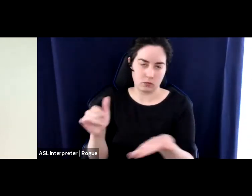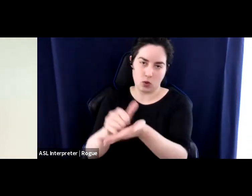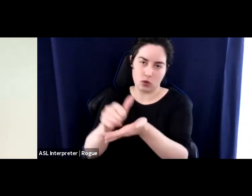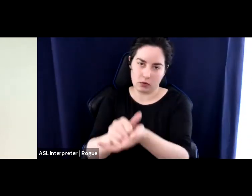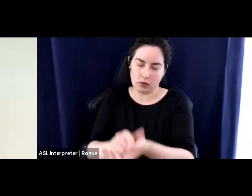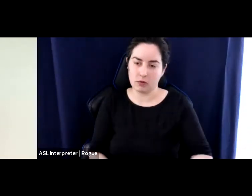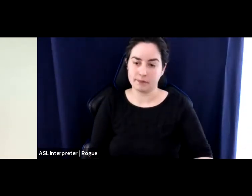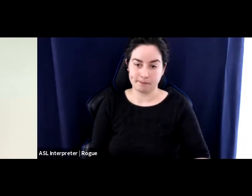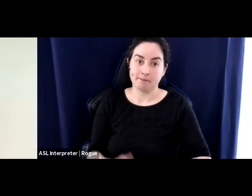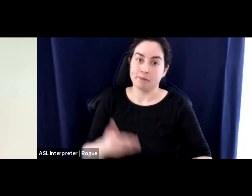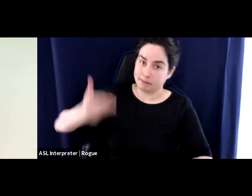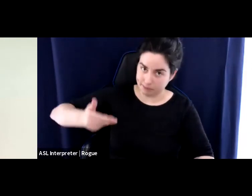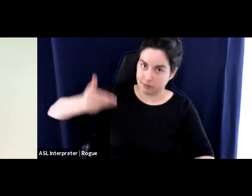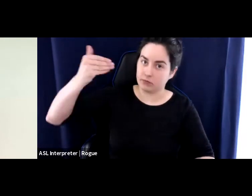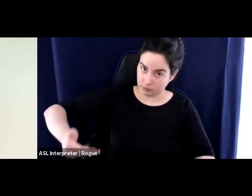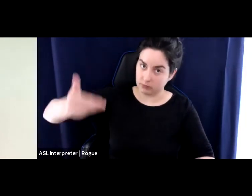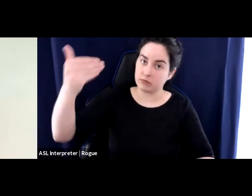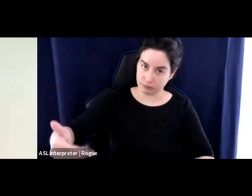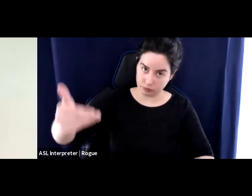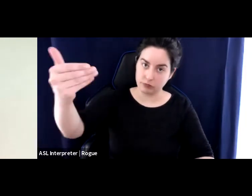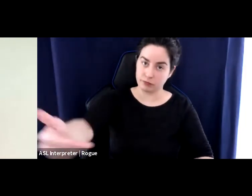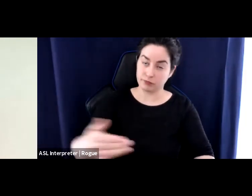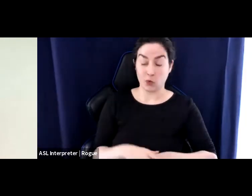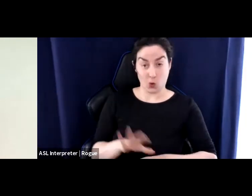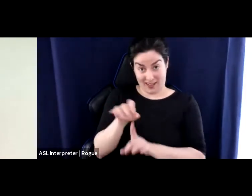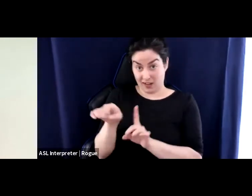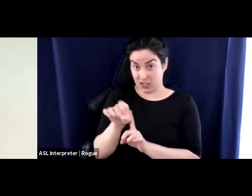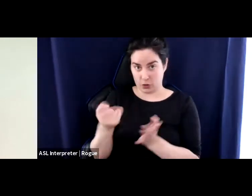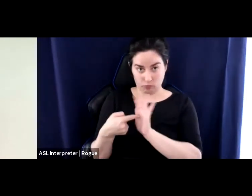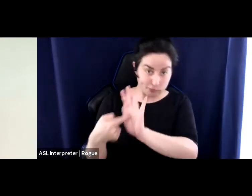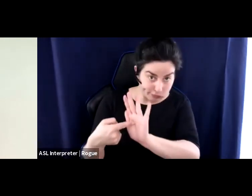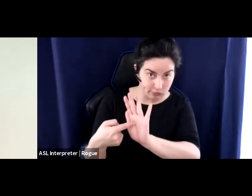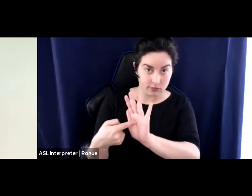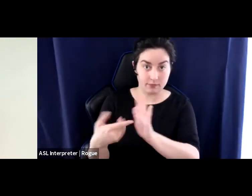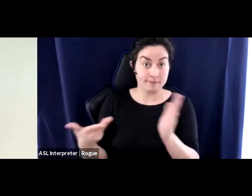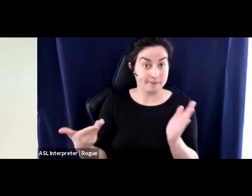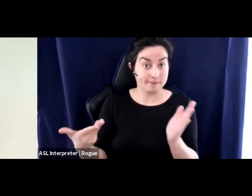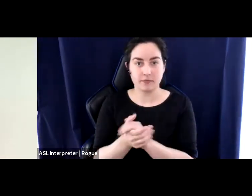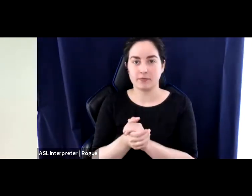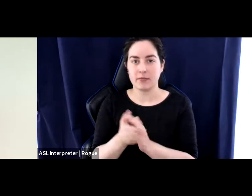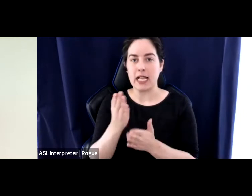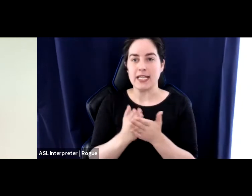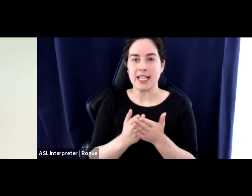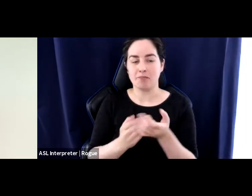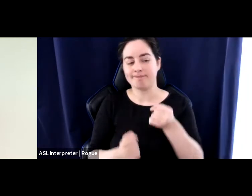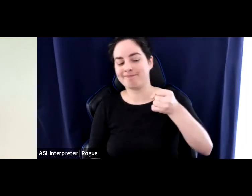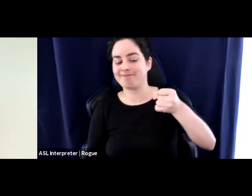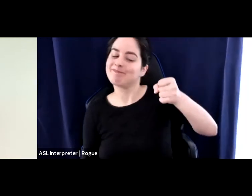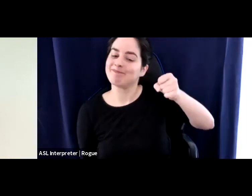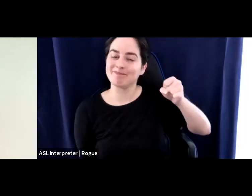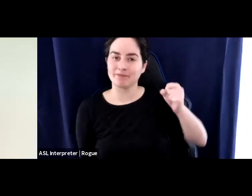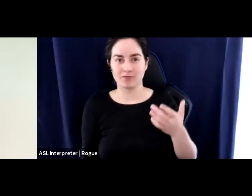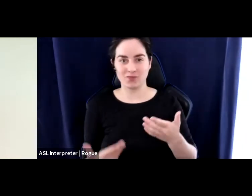And so I think, the case also illustrates, I think, some of the resistance that we often encounter by